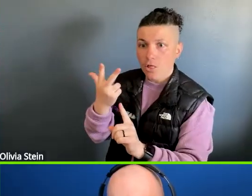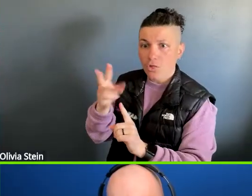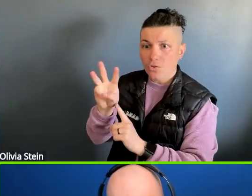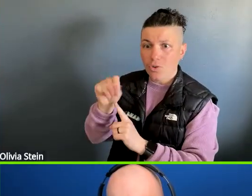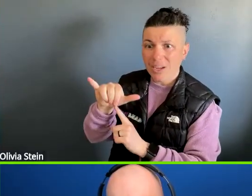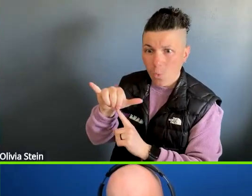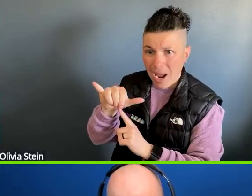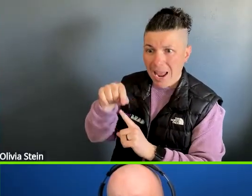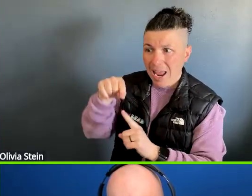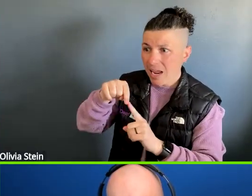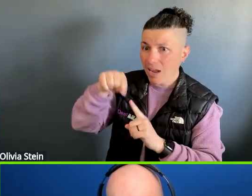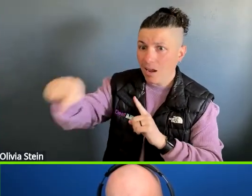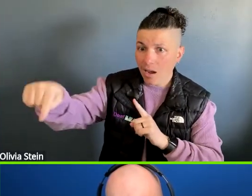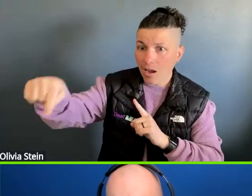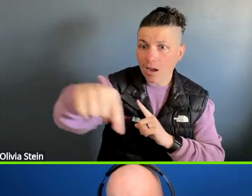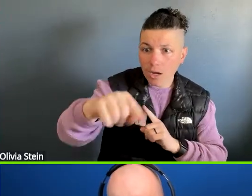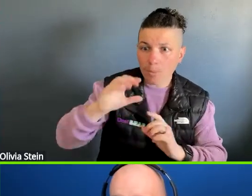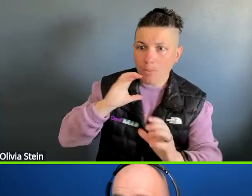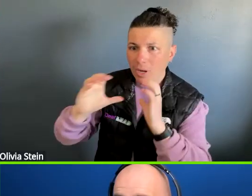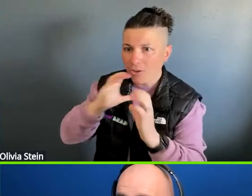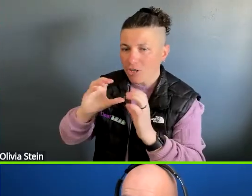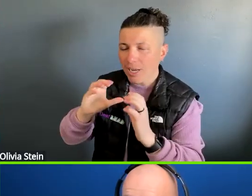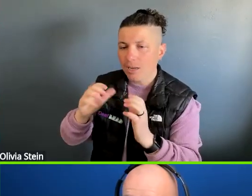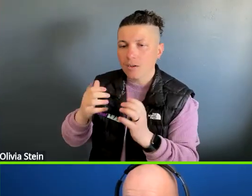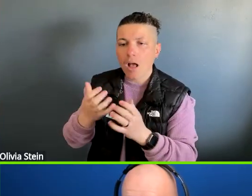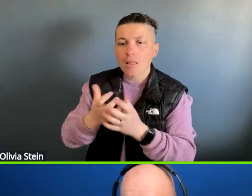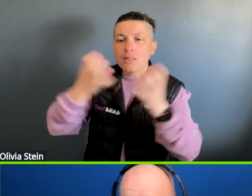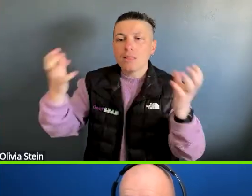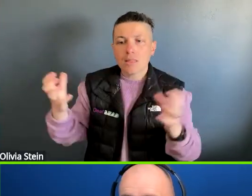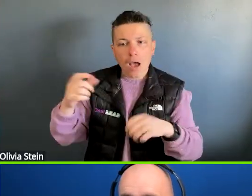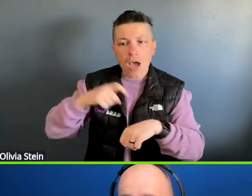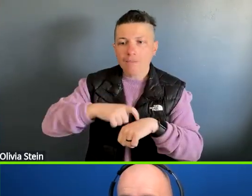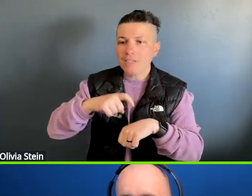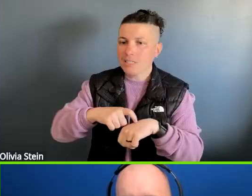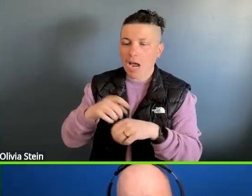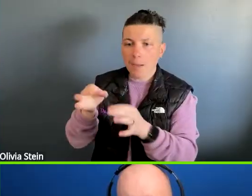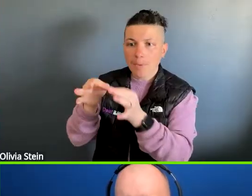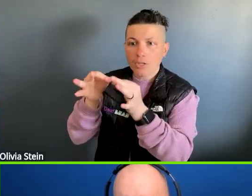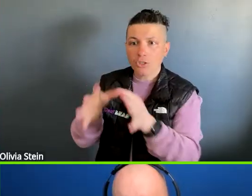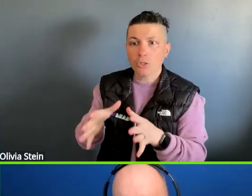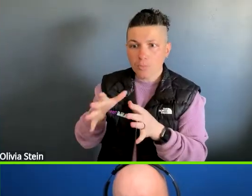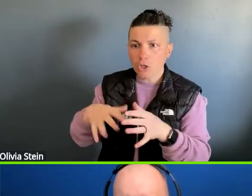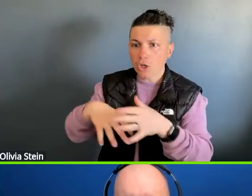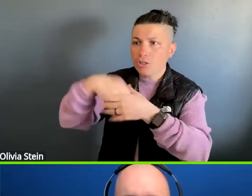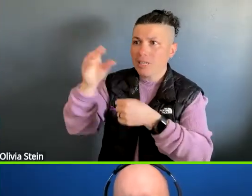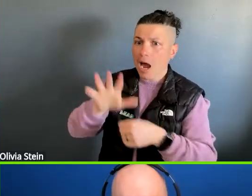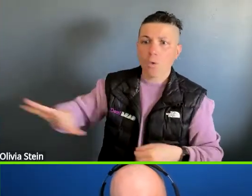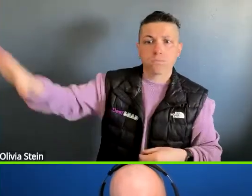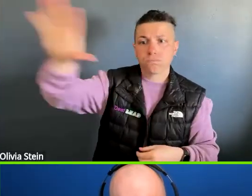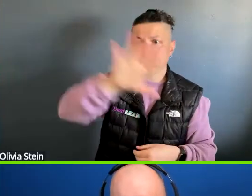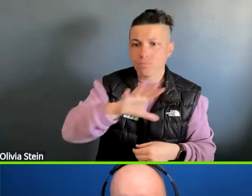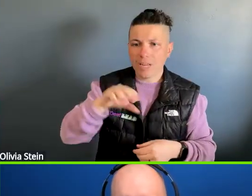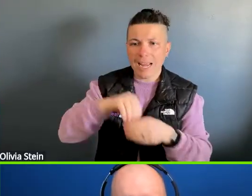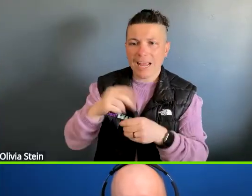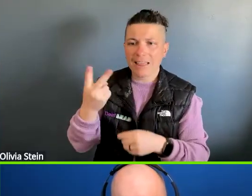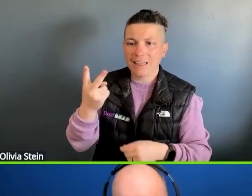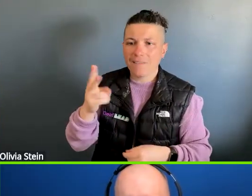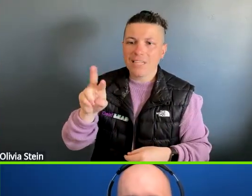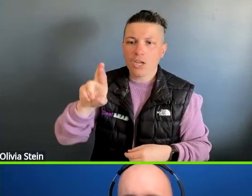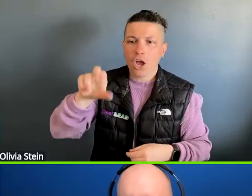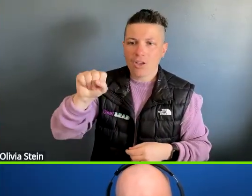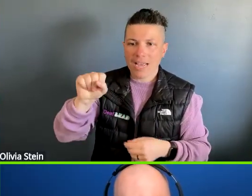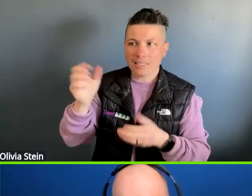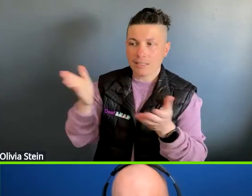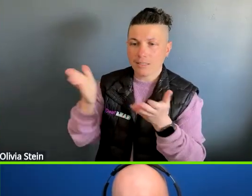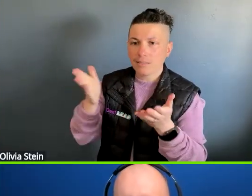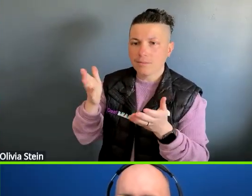about how effective and maybe not so effective it may be to have three-way party communications, having interpreters that are out